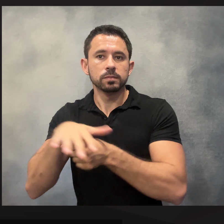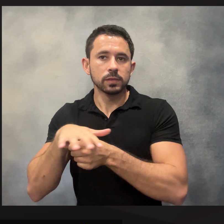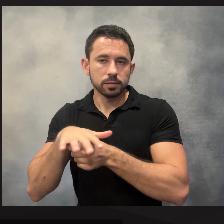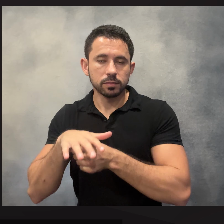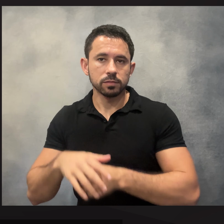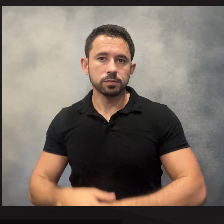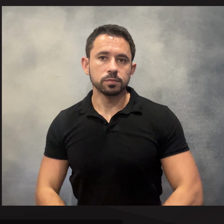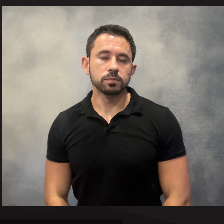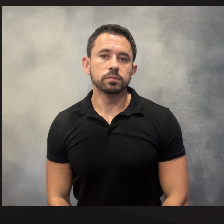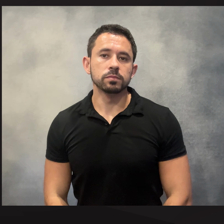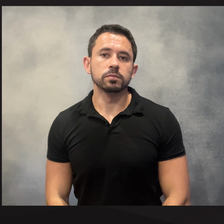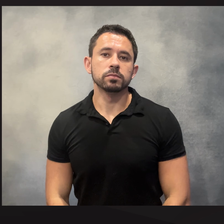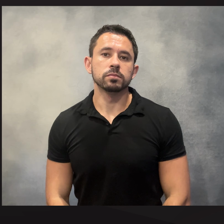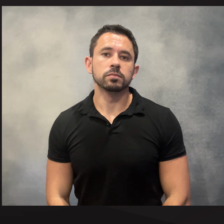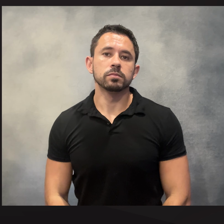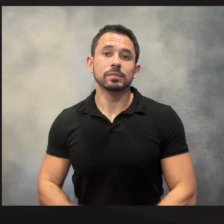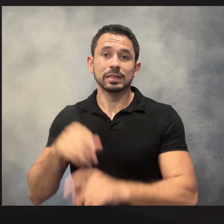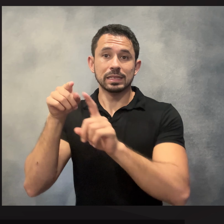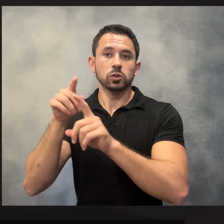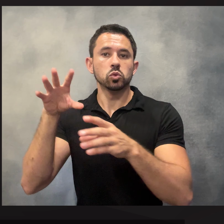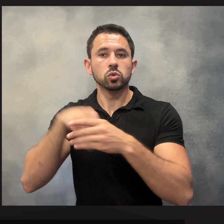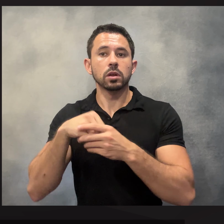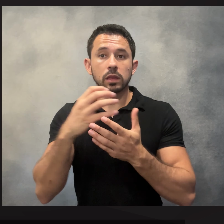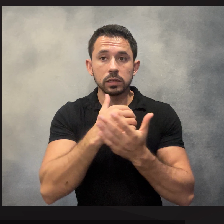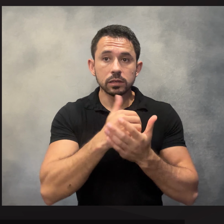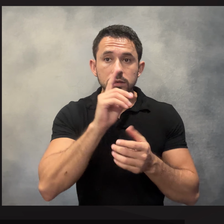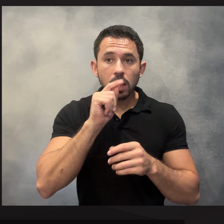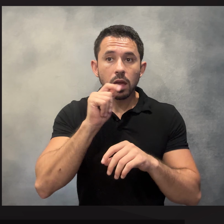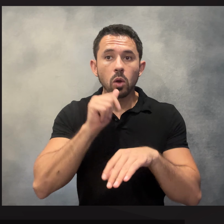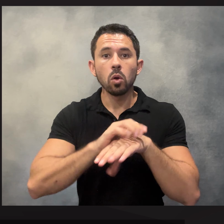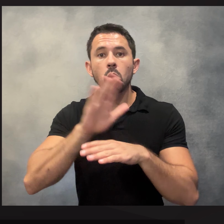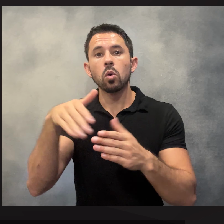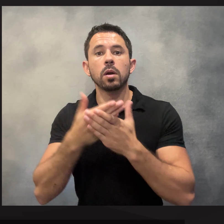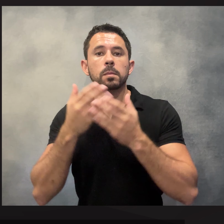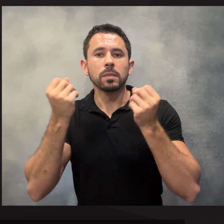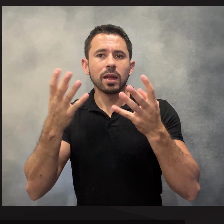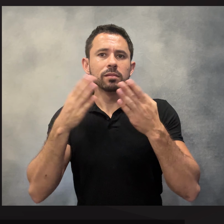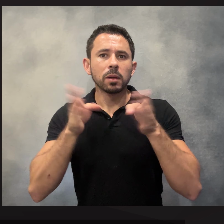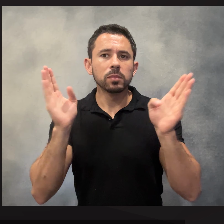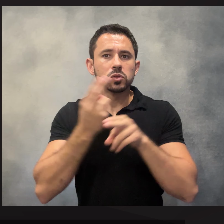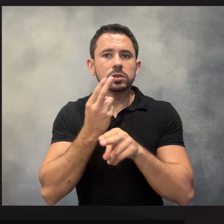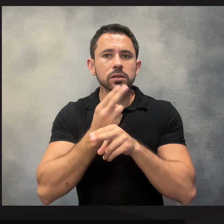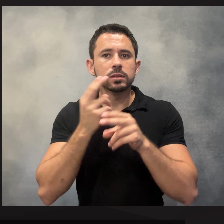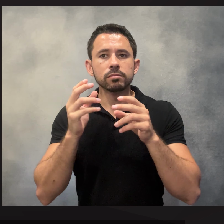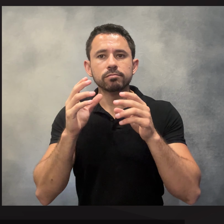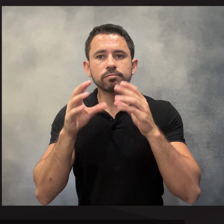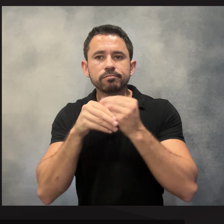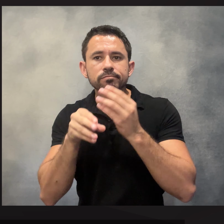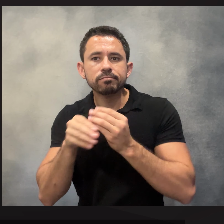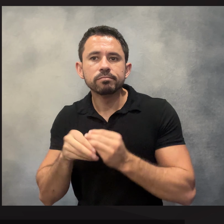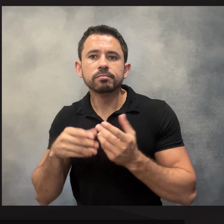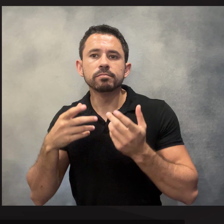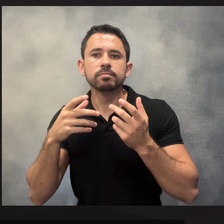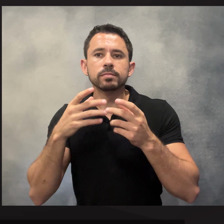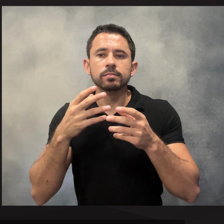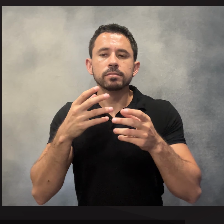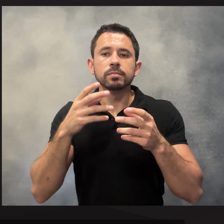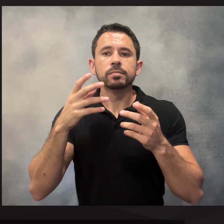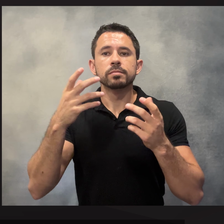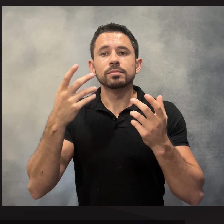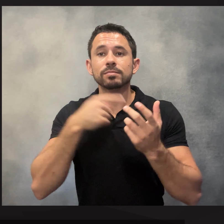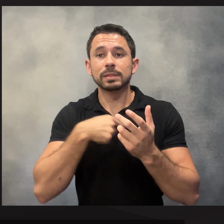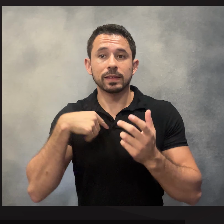This includes collecting data on all of the many public use amenities we find in our parks, playgrounds,